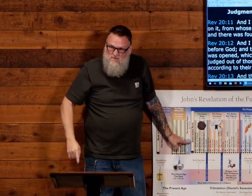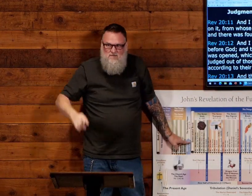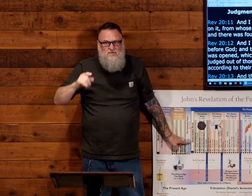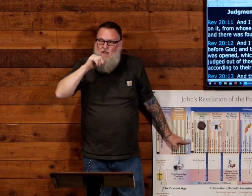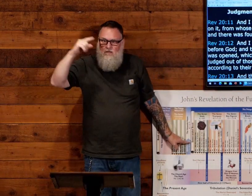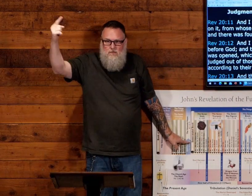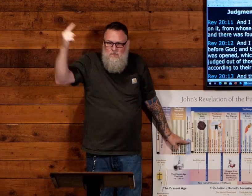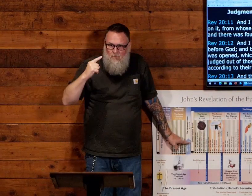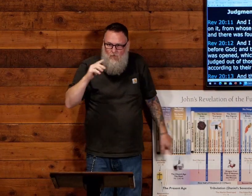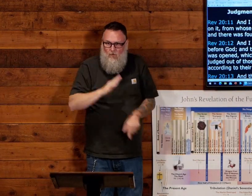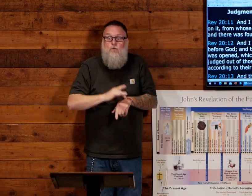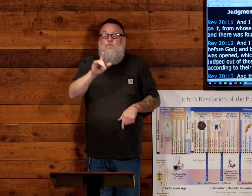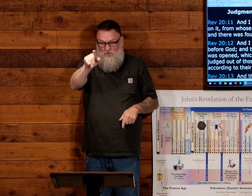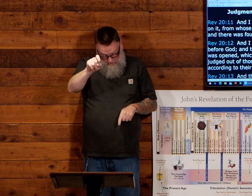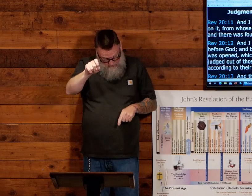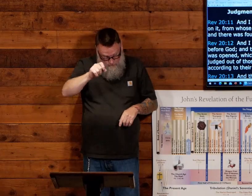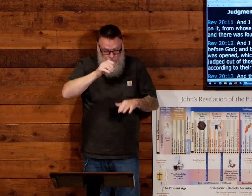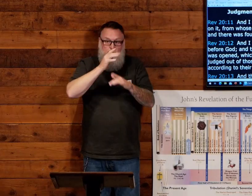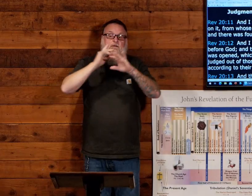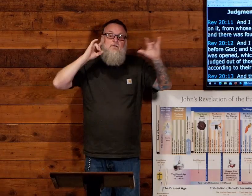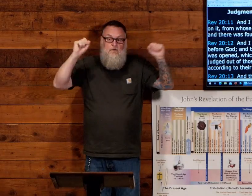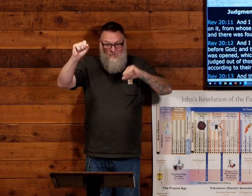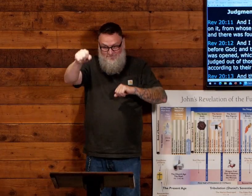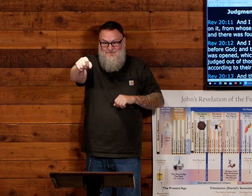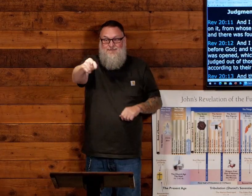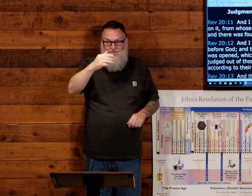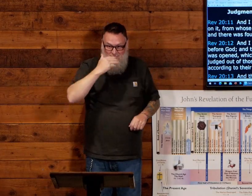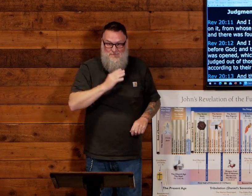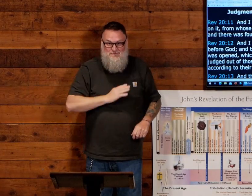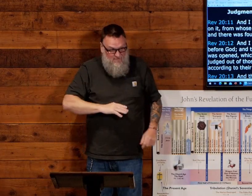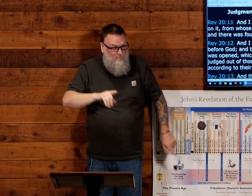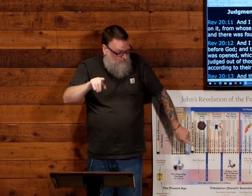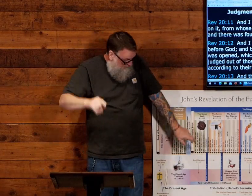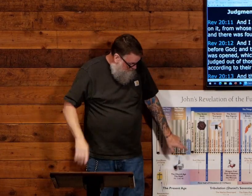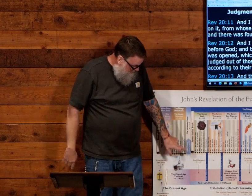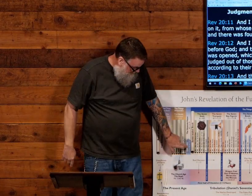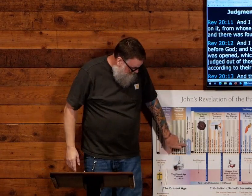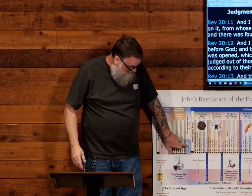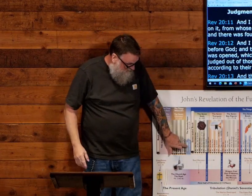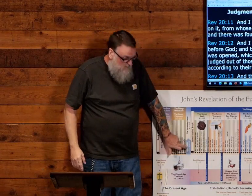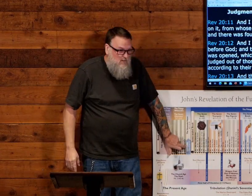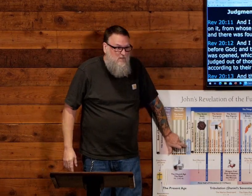but for the rapture, no. The sounding of the trumpet, he comes, right, Betsy.